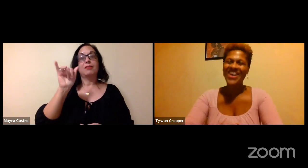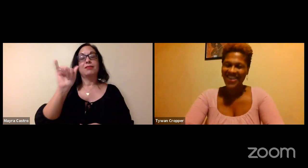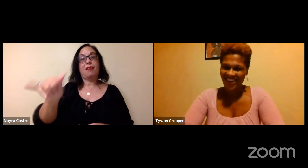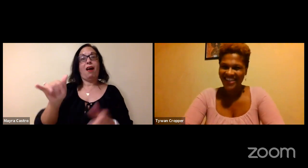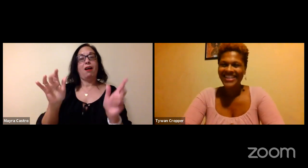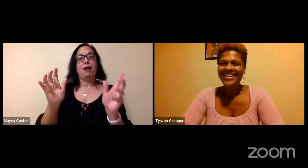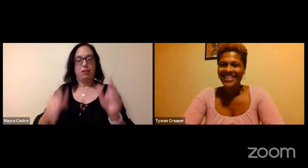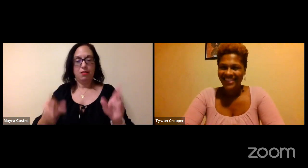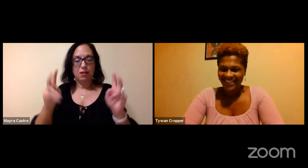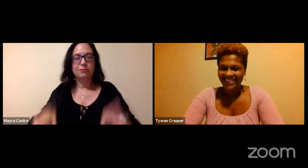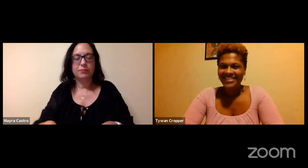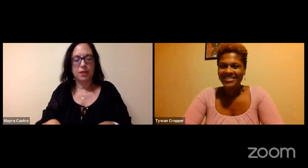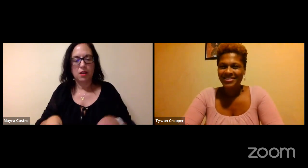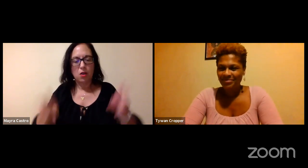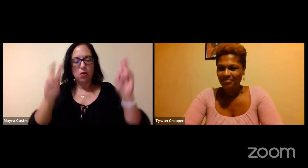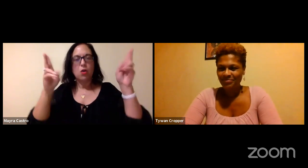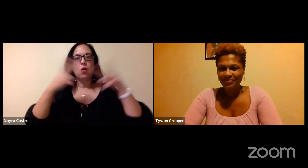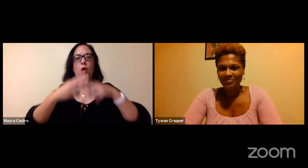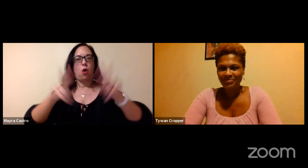Yes.